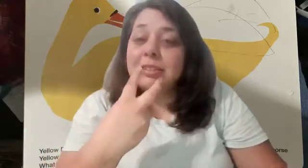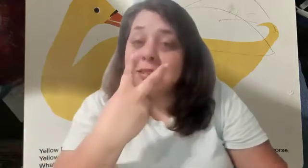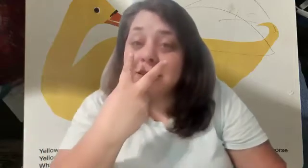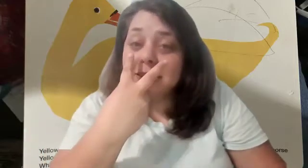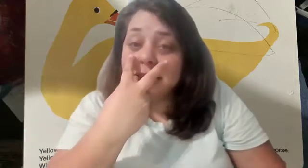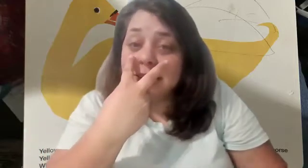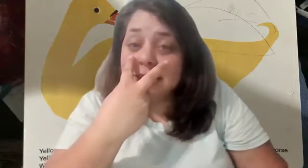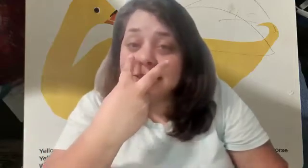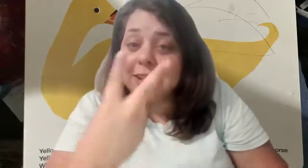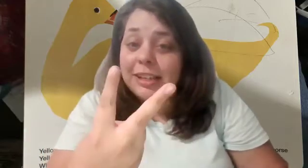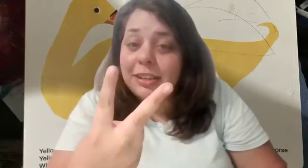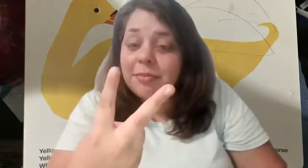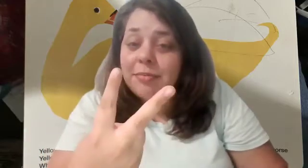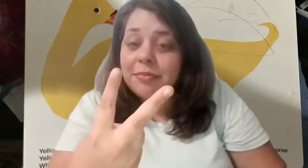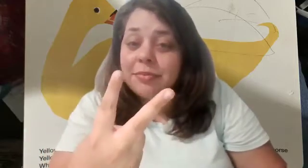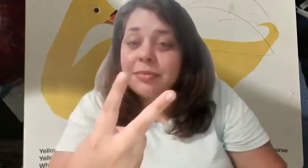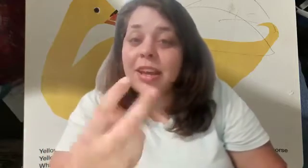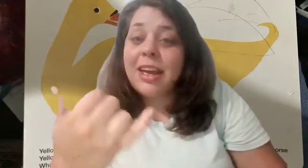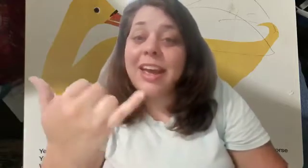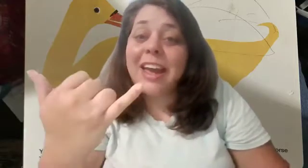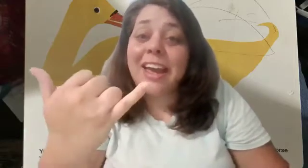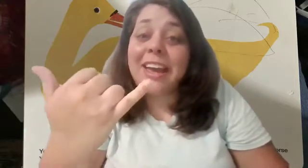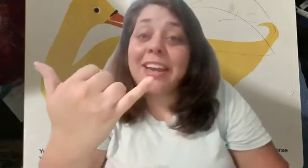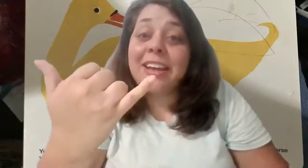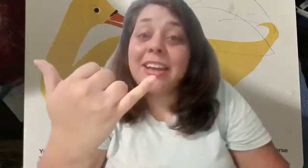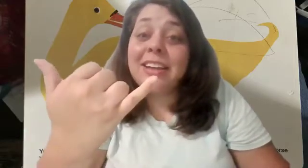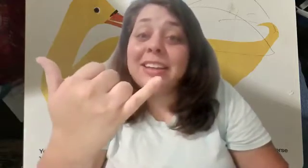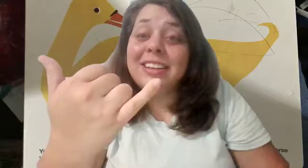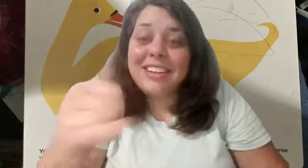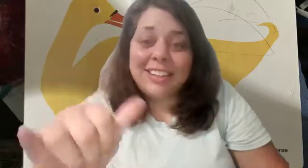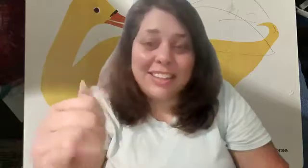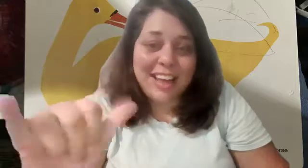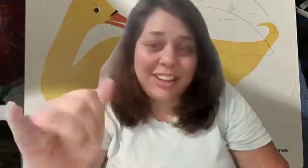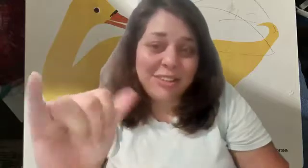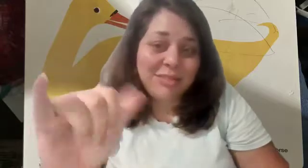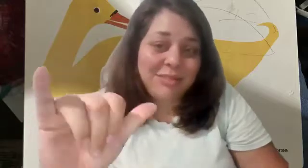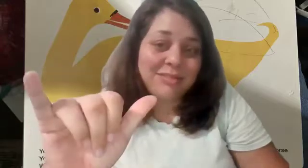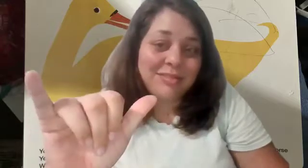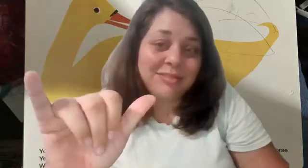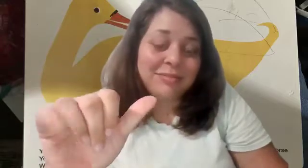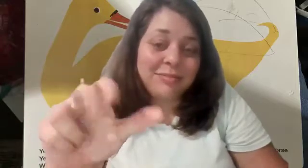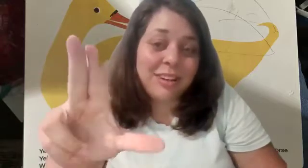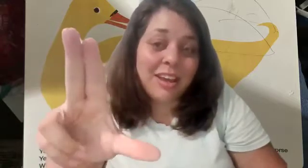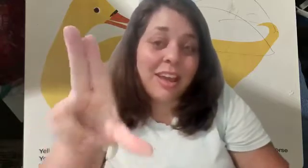I see a yellow